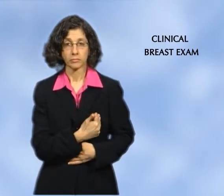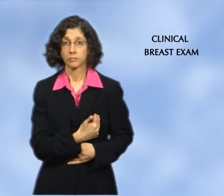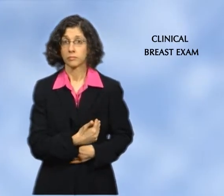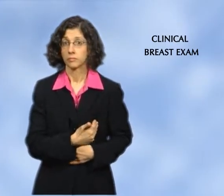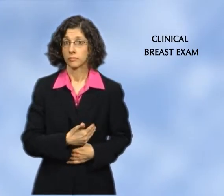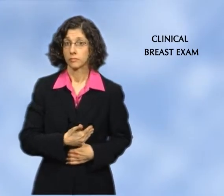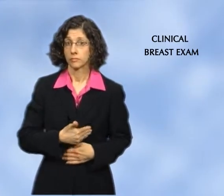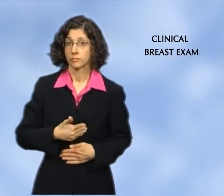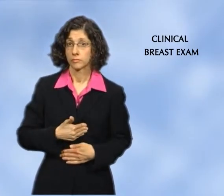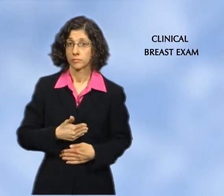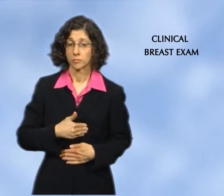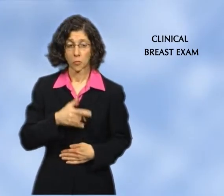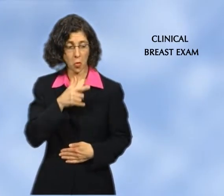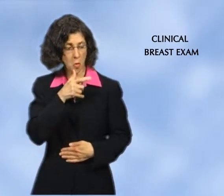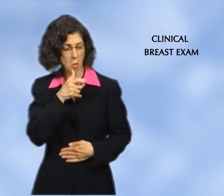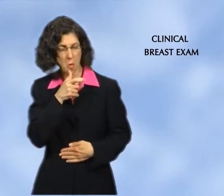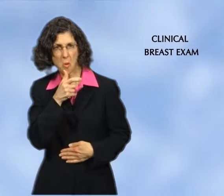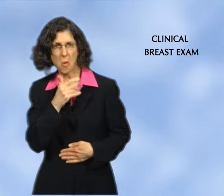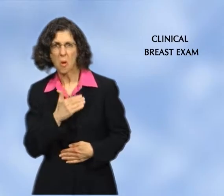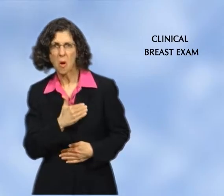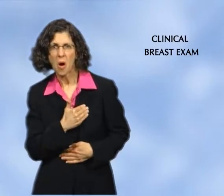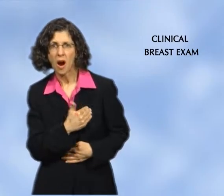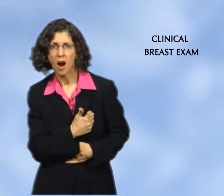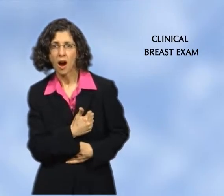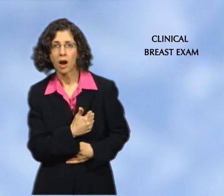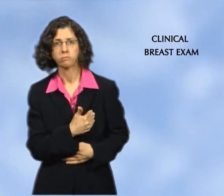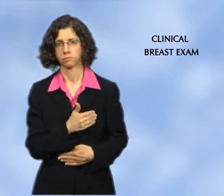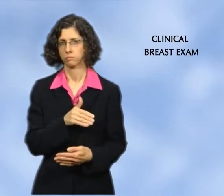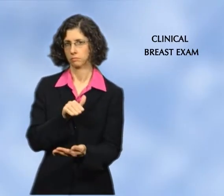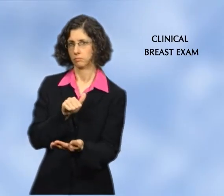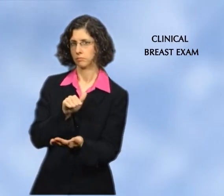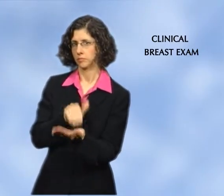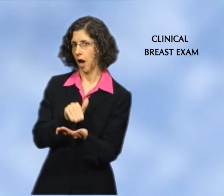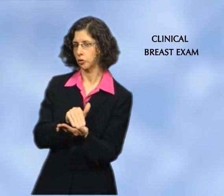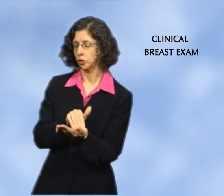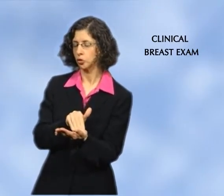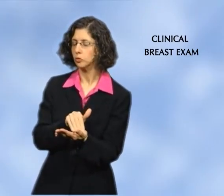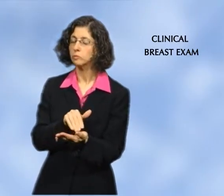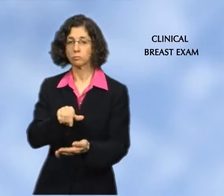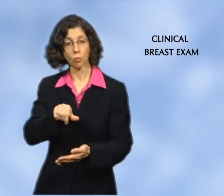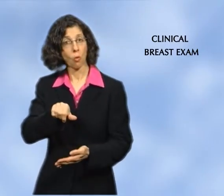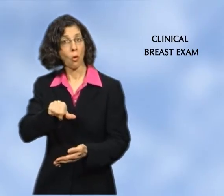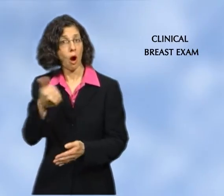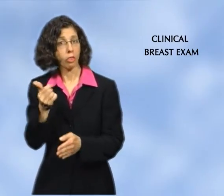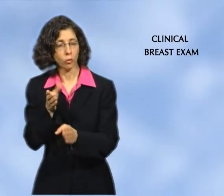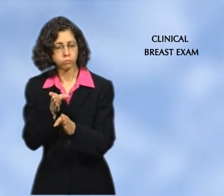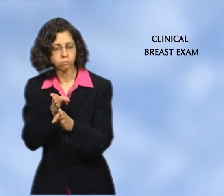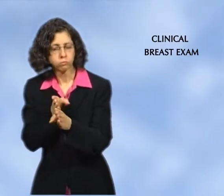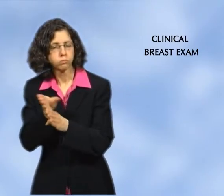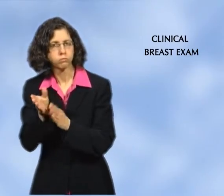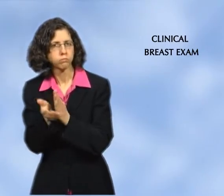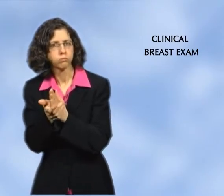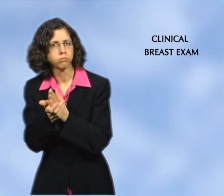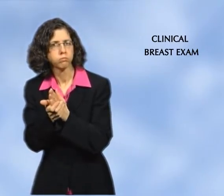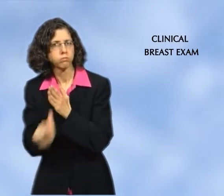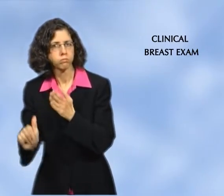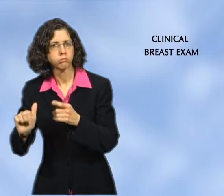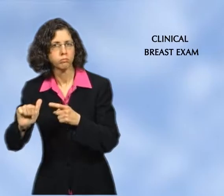is an examination of the breast by a physician or other